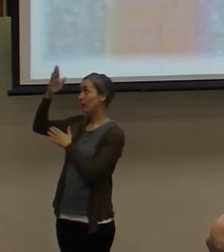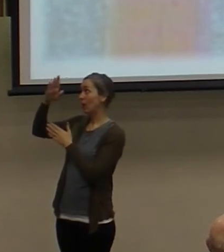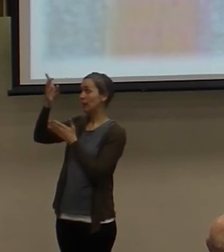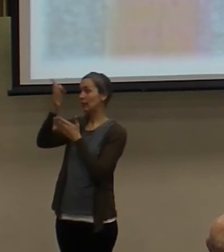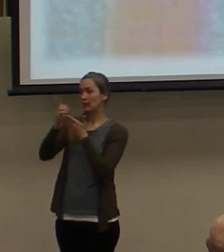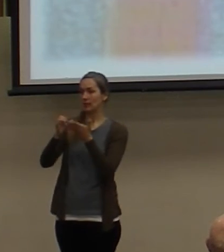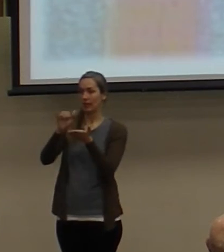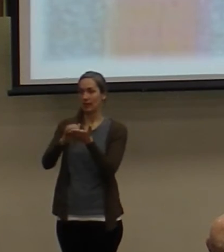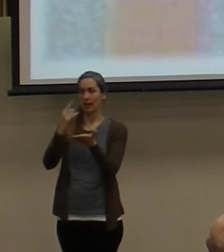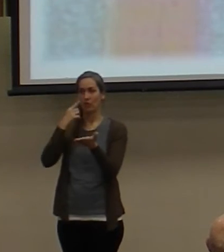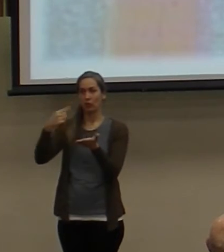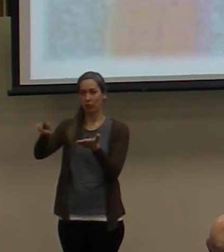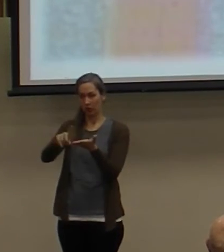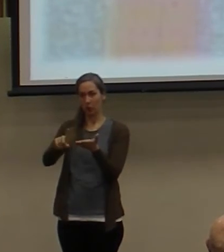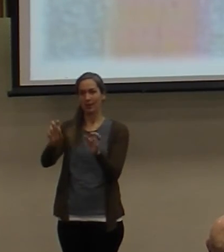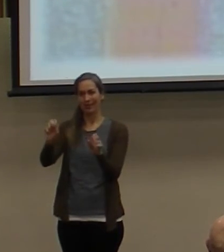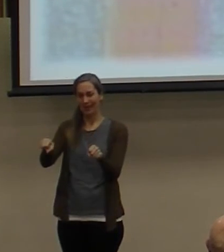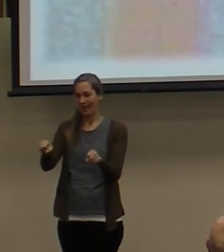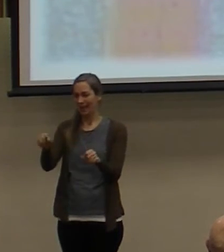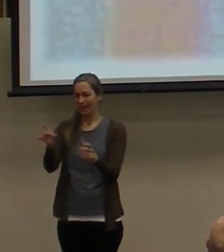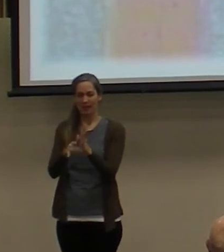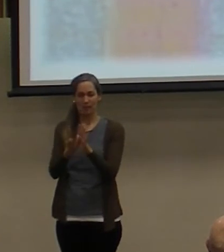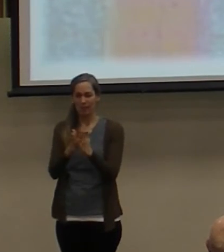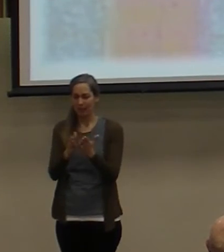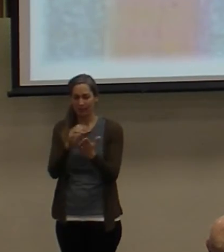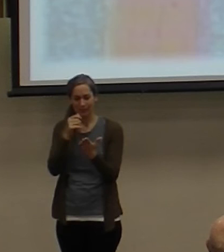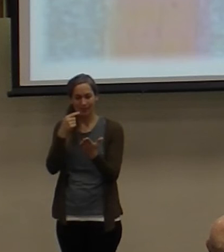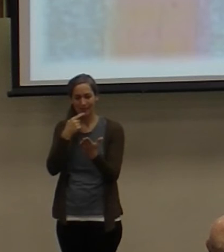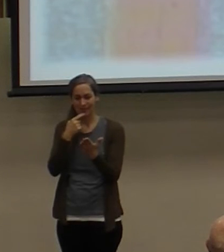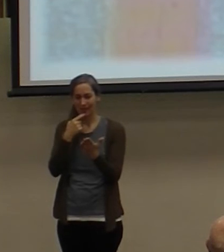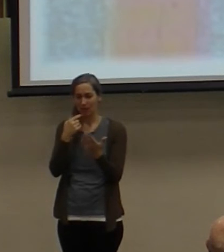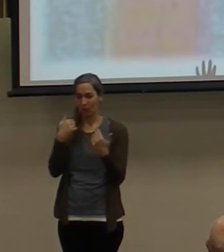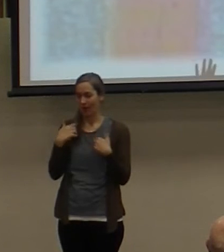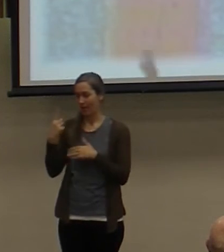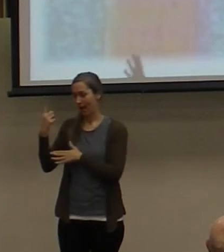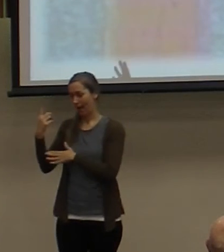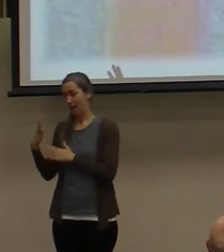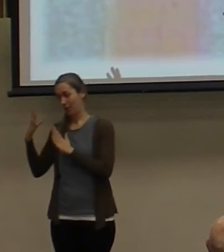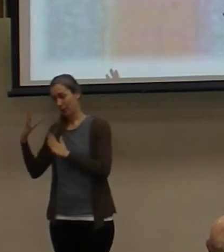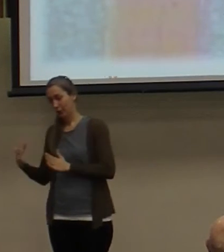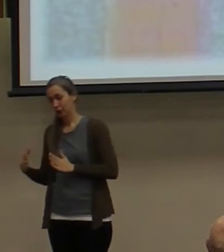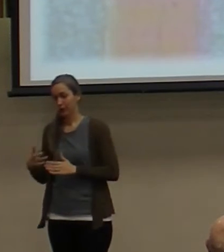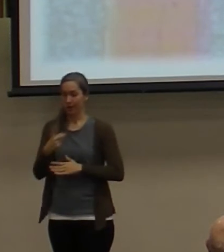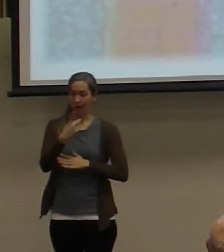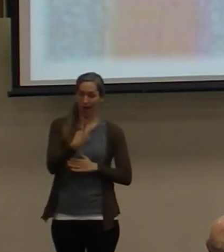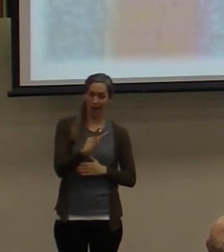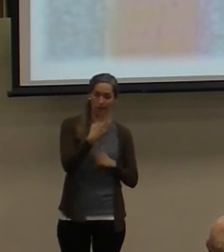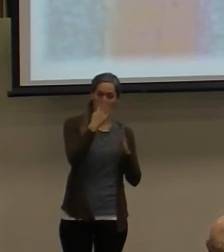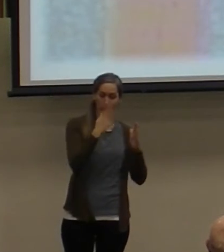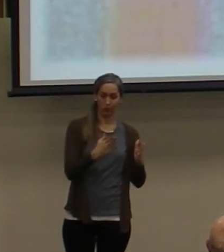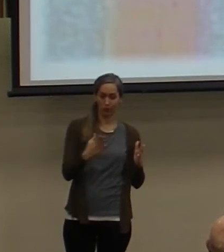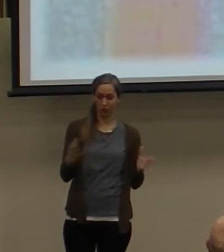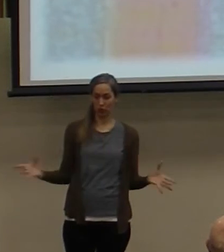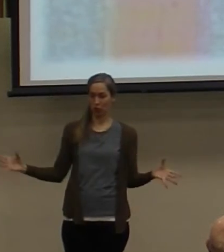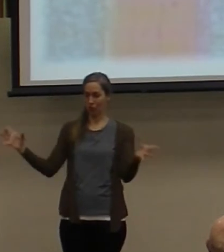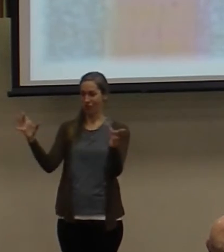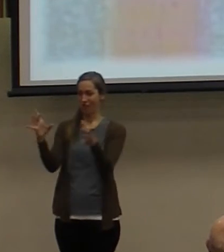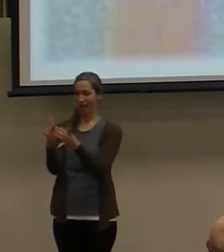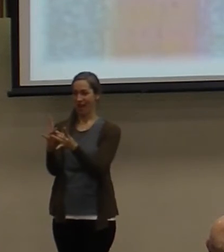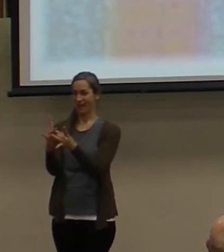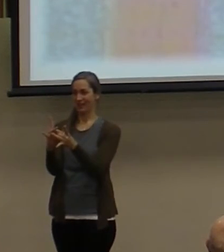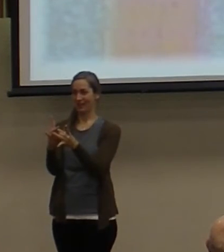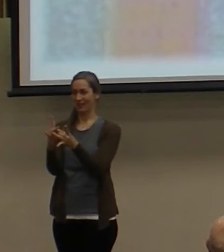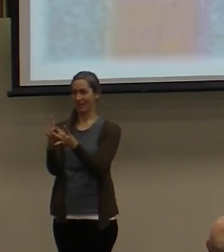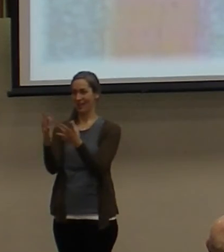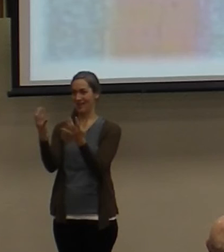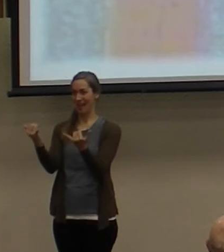you. The Bible never says that marriage is where you have a half a person over here and a half a person over here and you unite them in marriage and then you have a whole